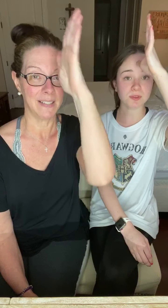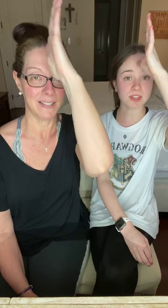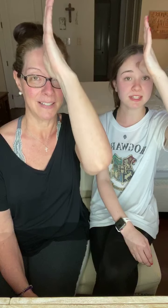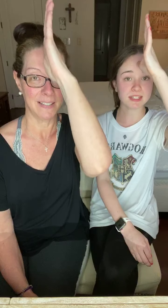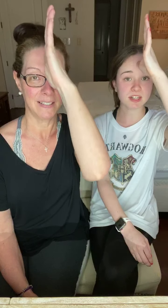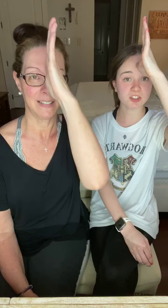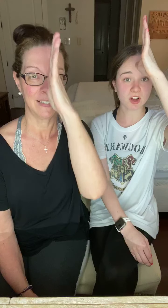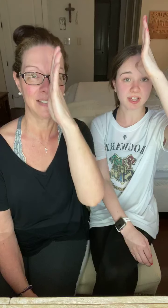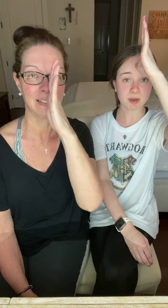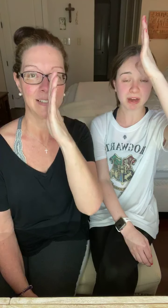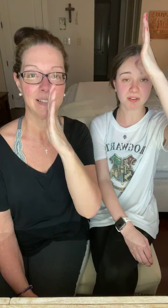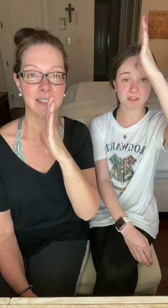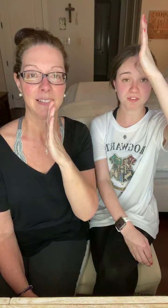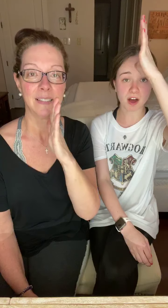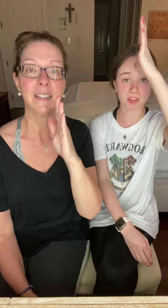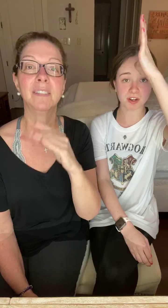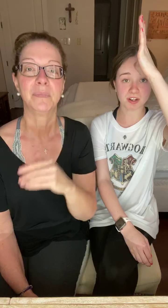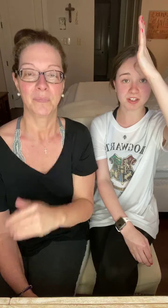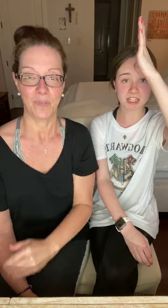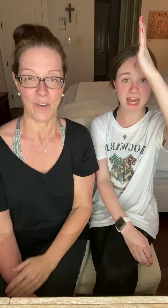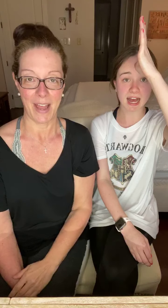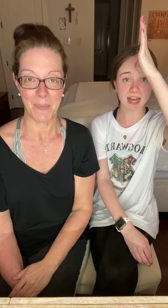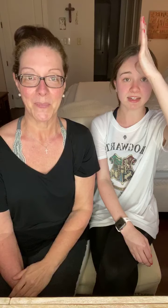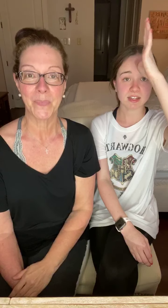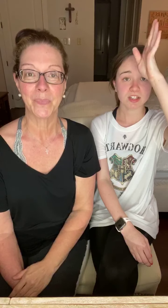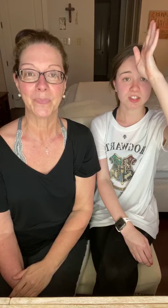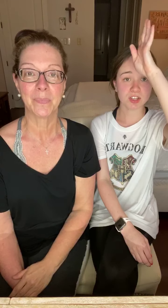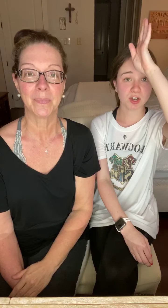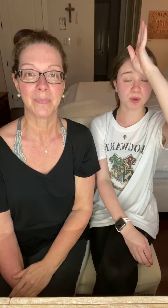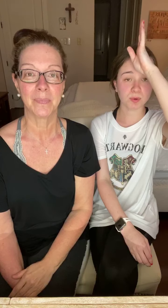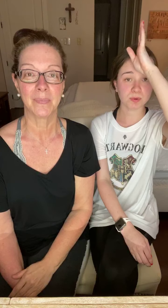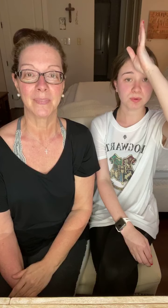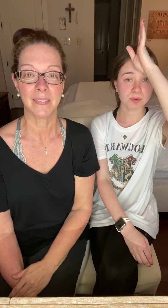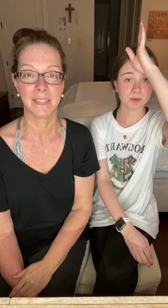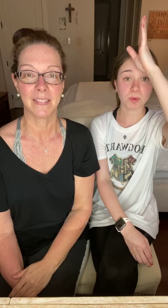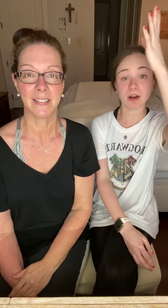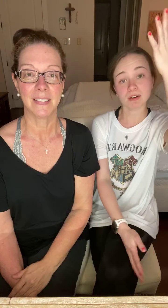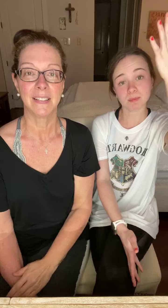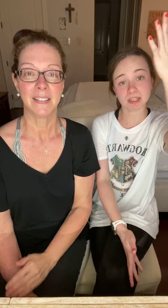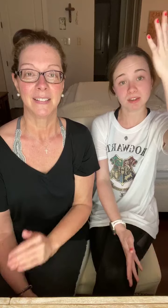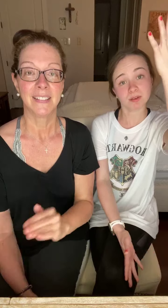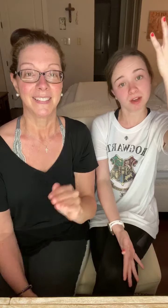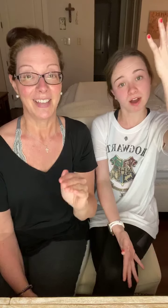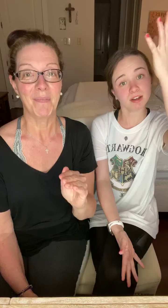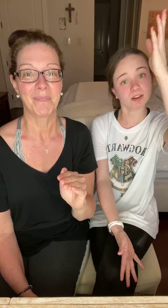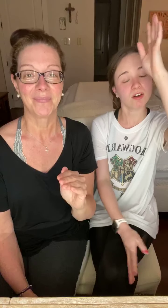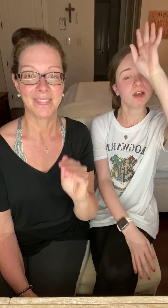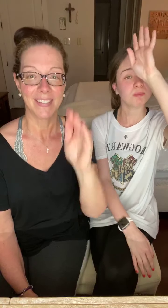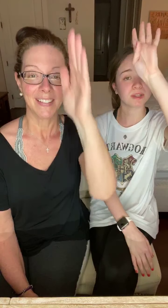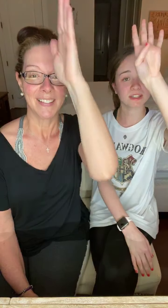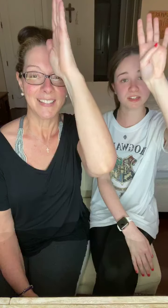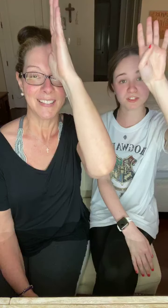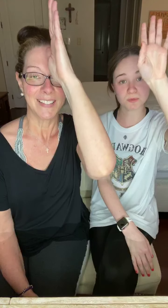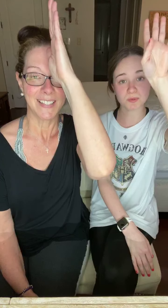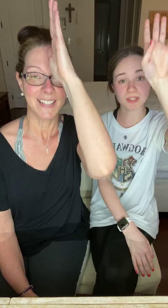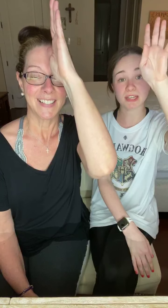this, then you're talking about father or dad. So, well, I mean, you know, God and all. But the difference between, like,